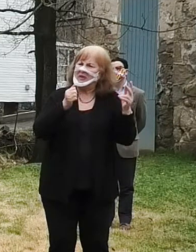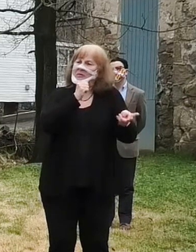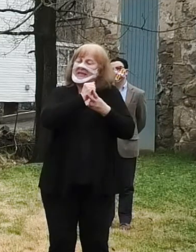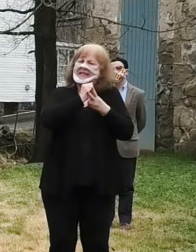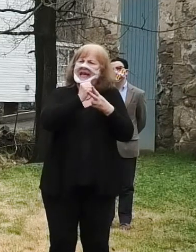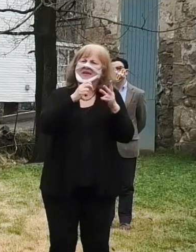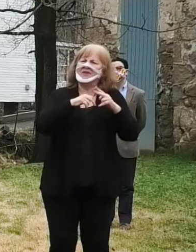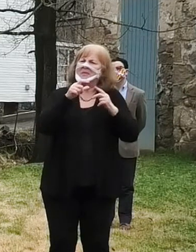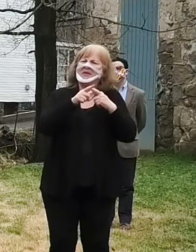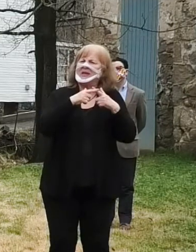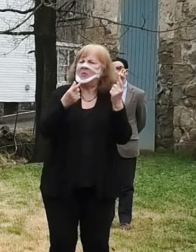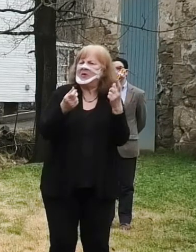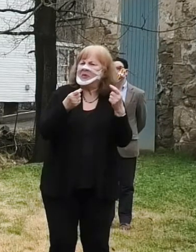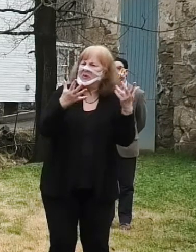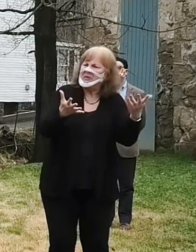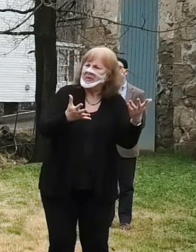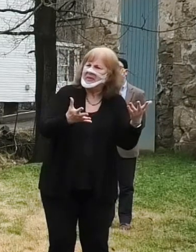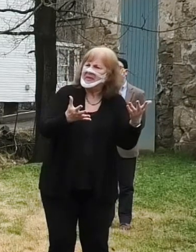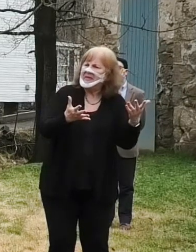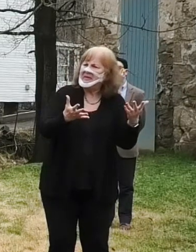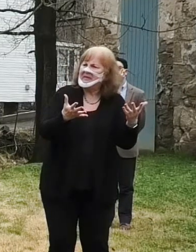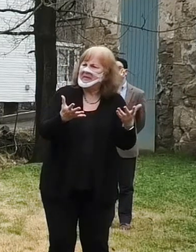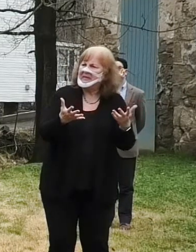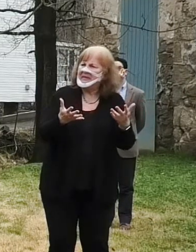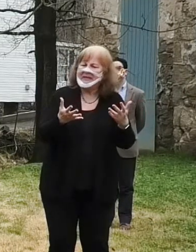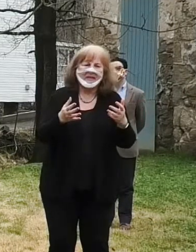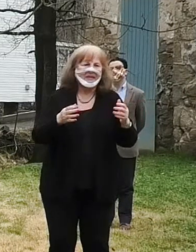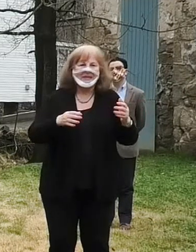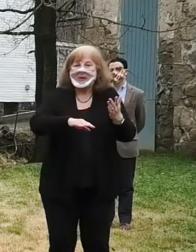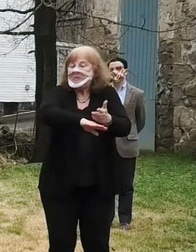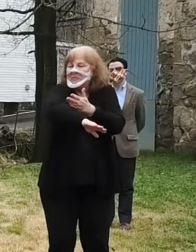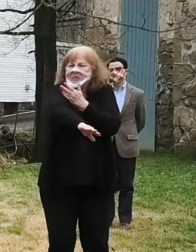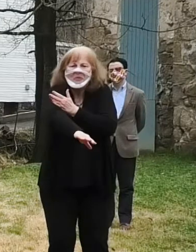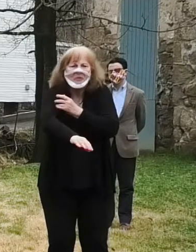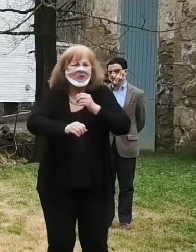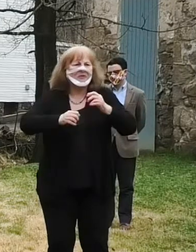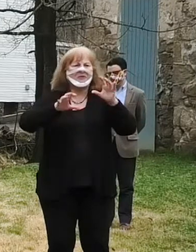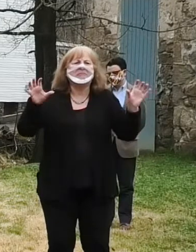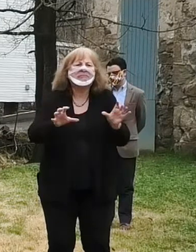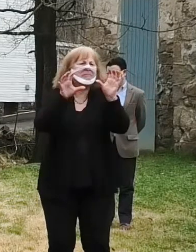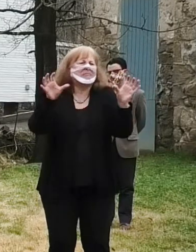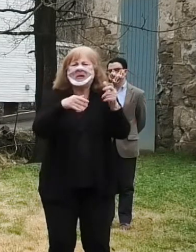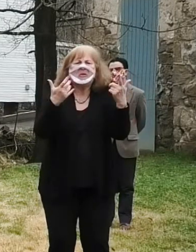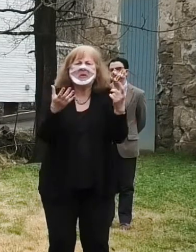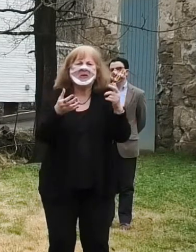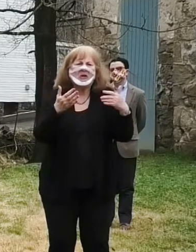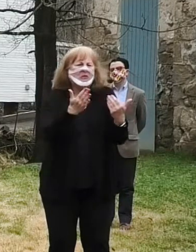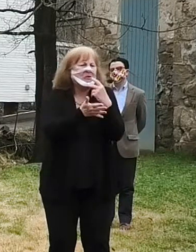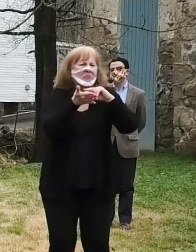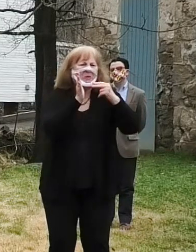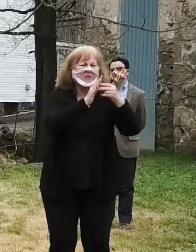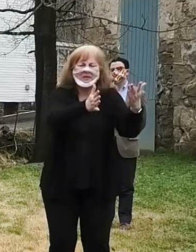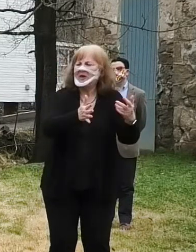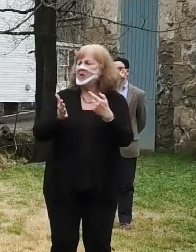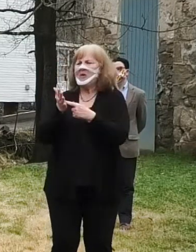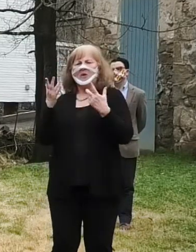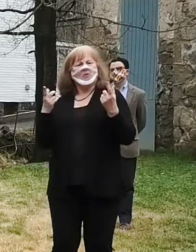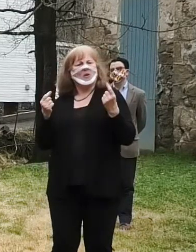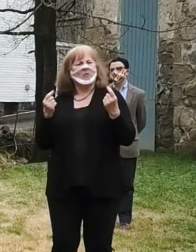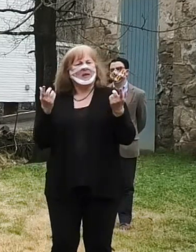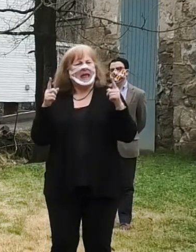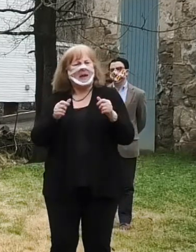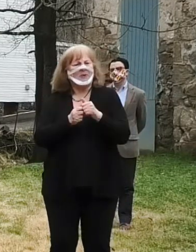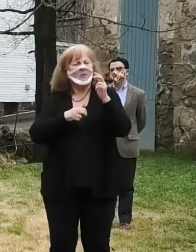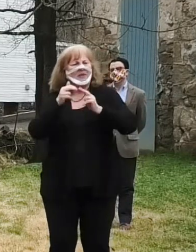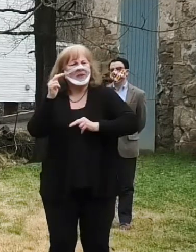save? Are they going to be spruced up, built up, or repurposed, or what? So the question is, what is now going to happen